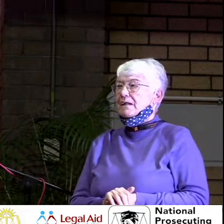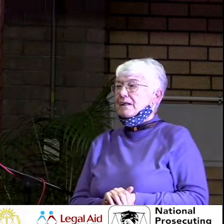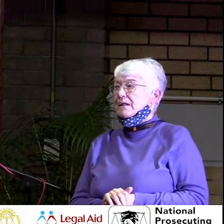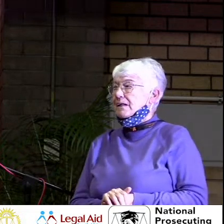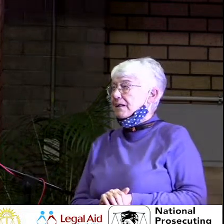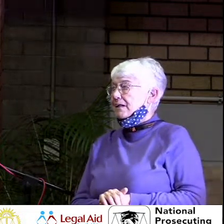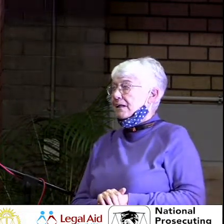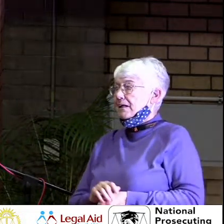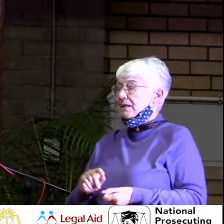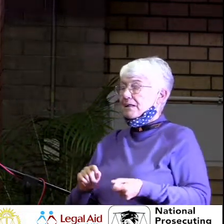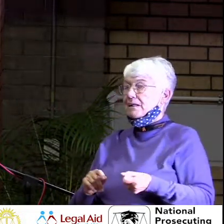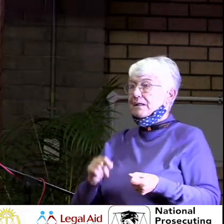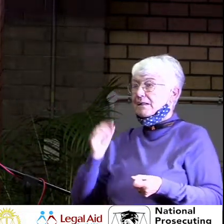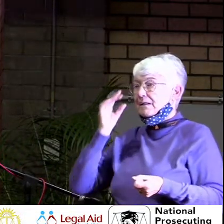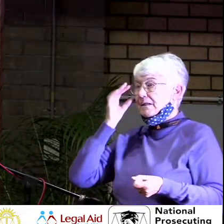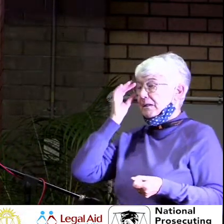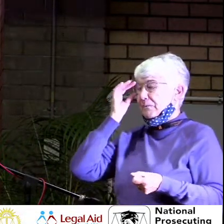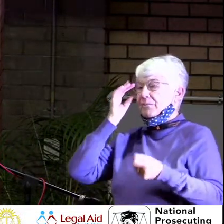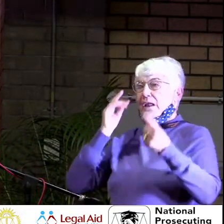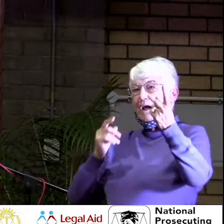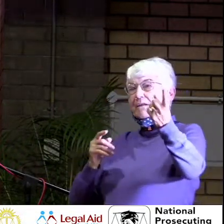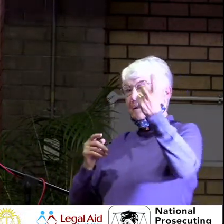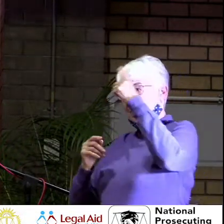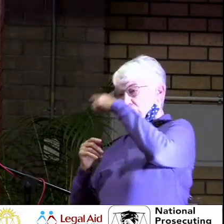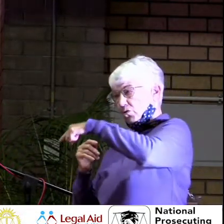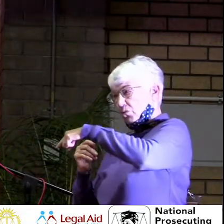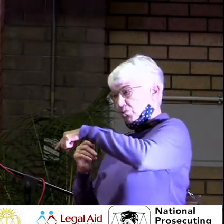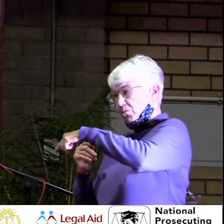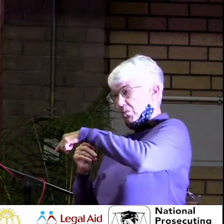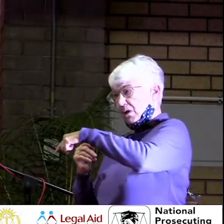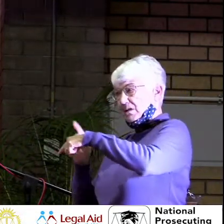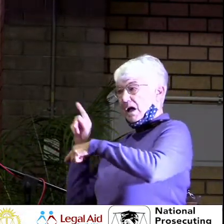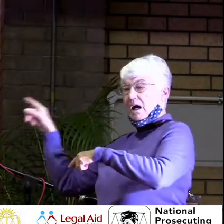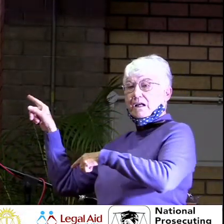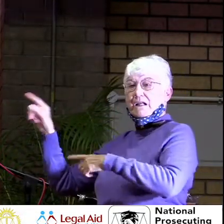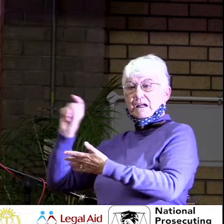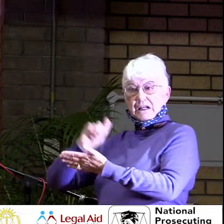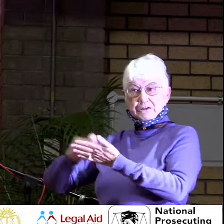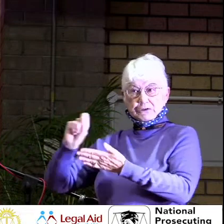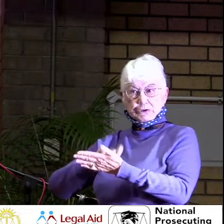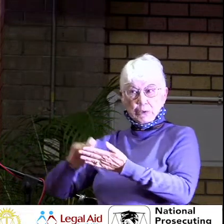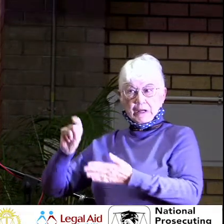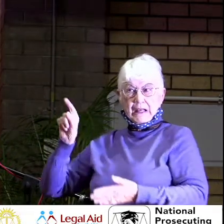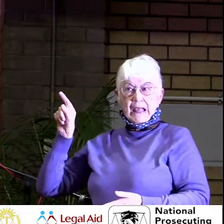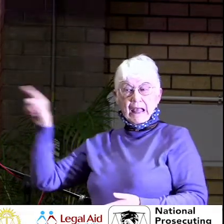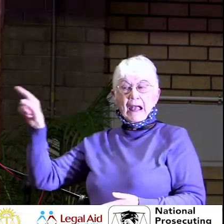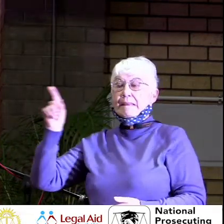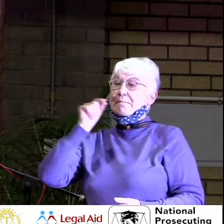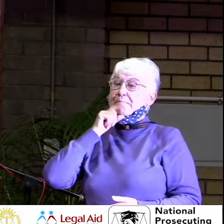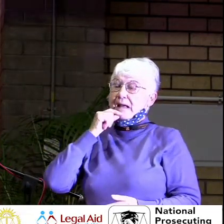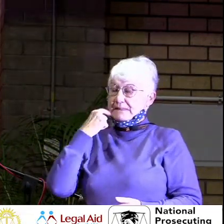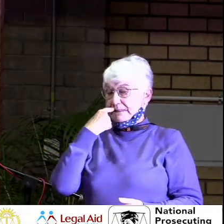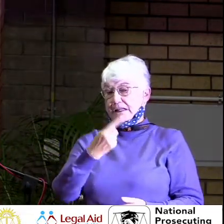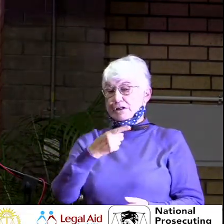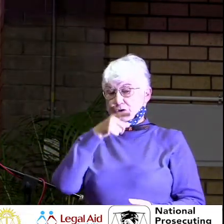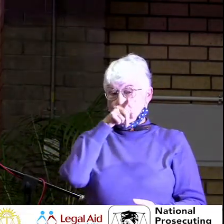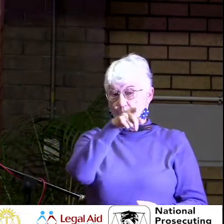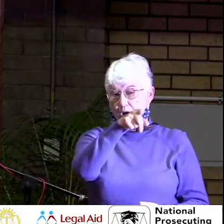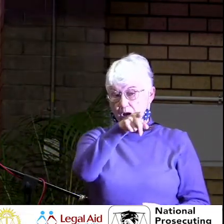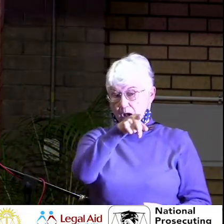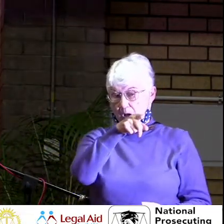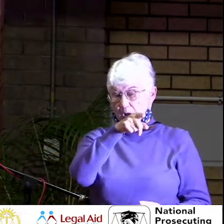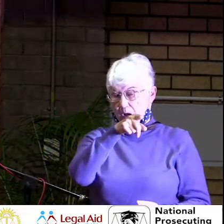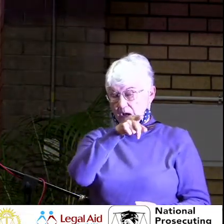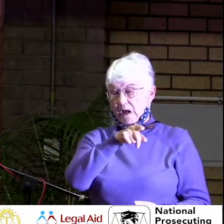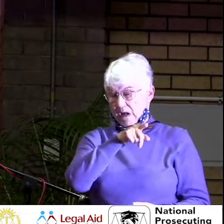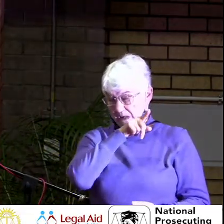sê vir haar, los vir my en jy sal sien. You won't get access to your